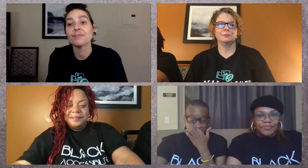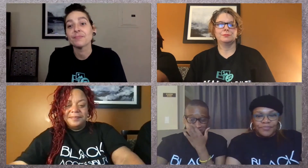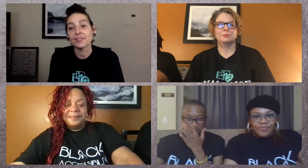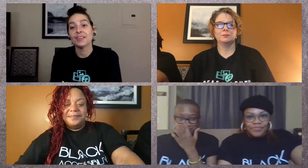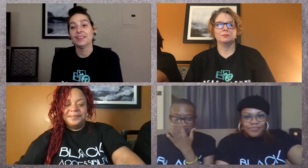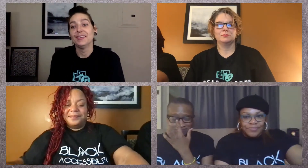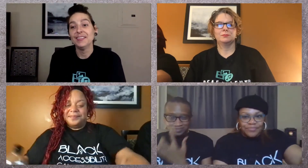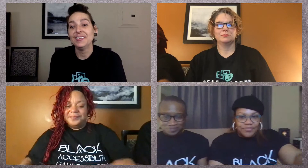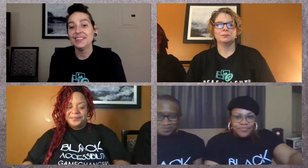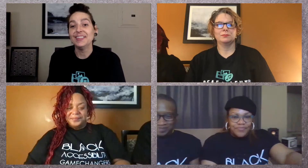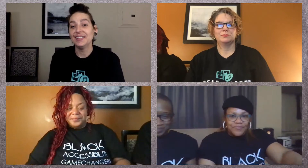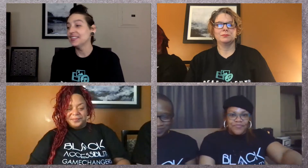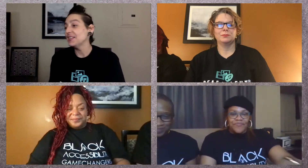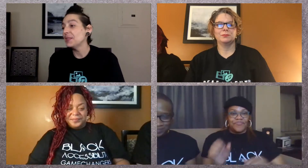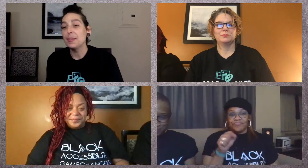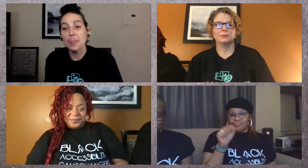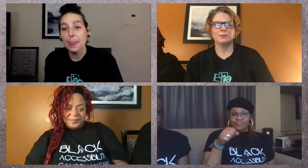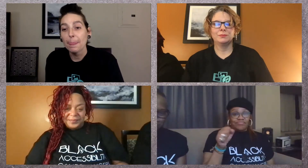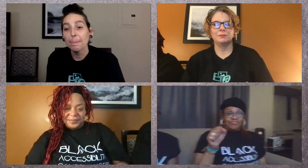Jade?